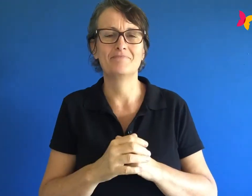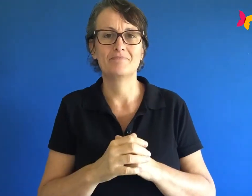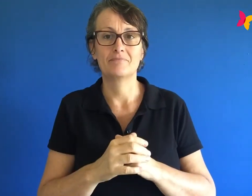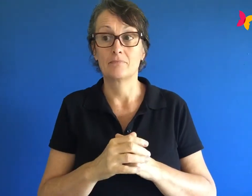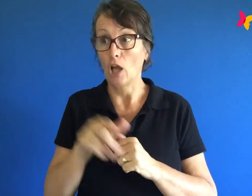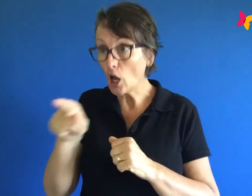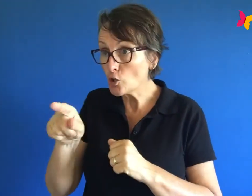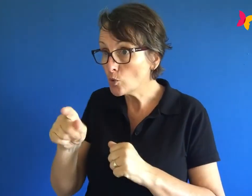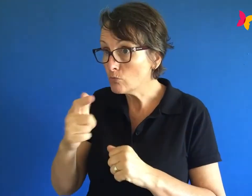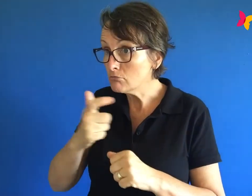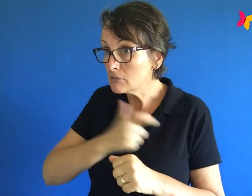annoyed? It was